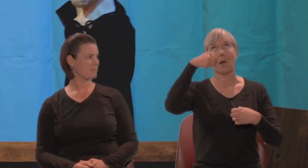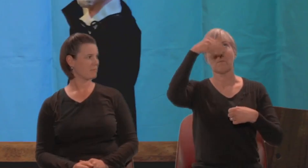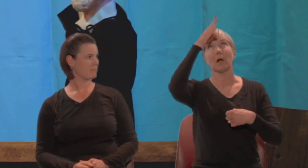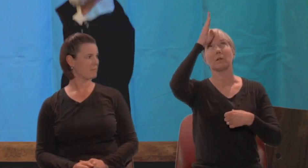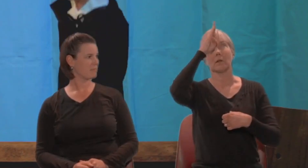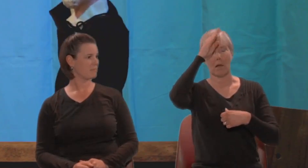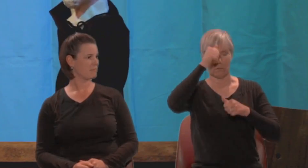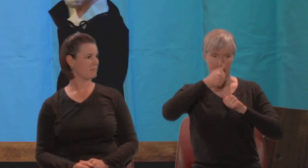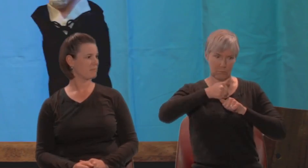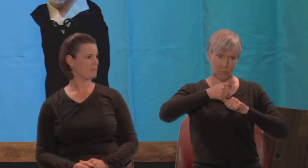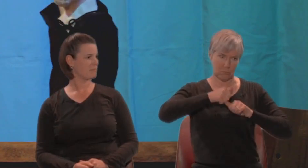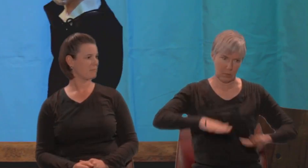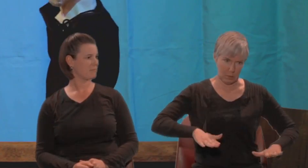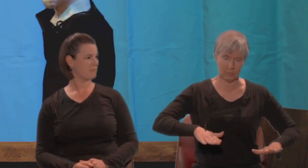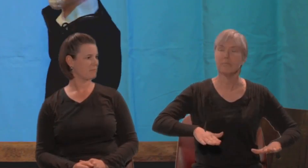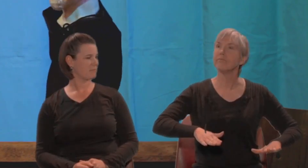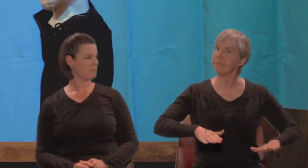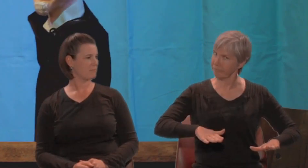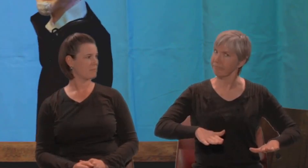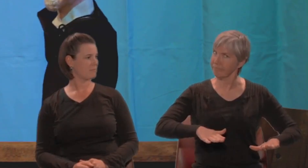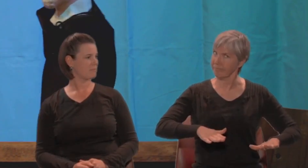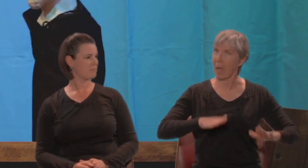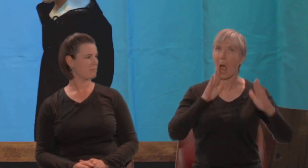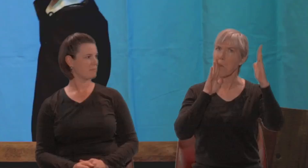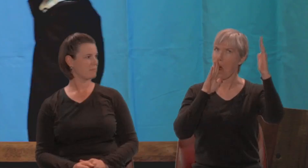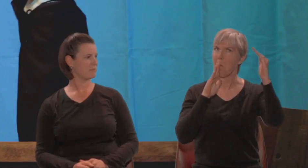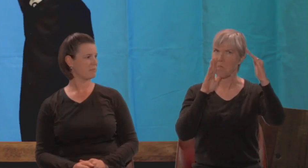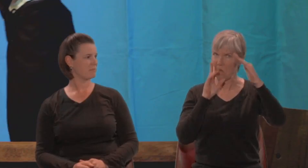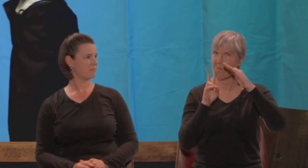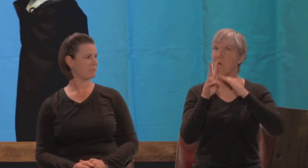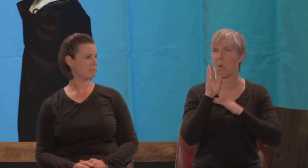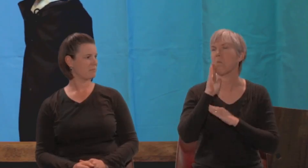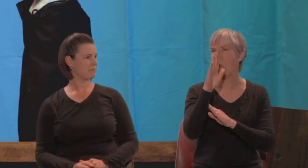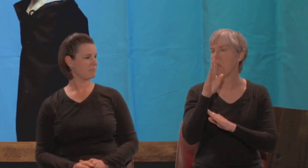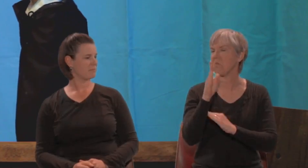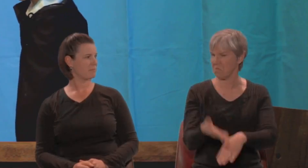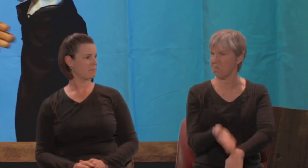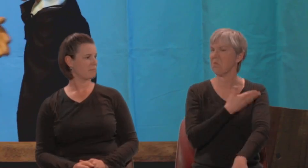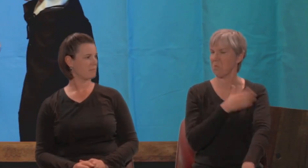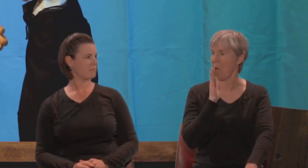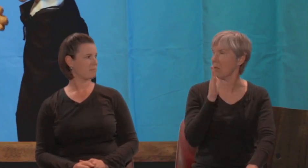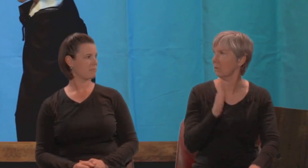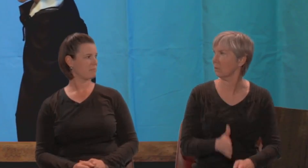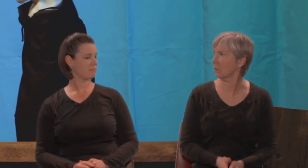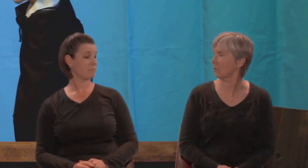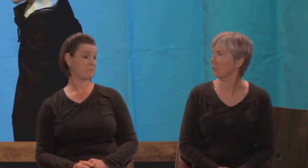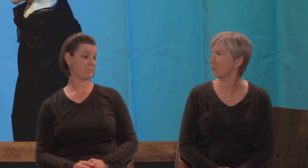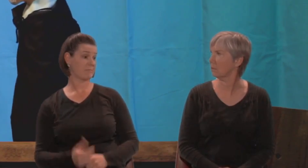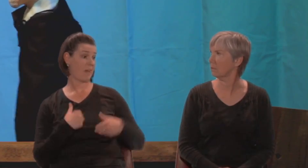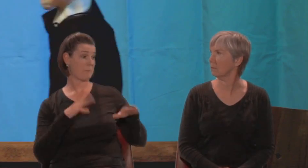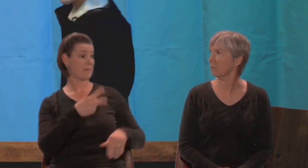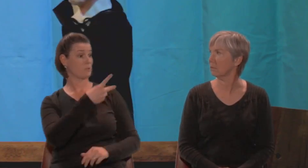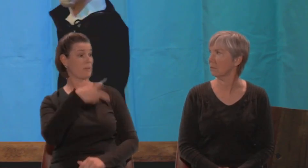of Providence, I am optimistic that she's a-going to pull through. Well, I'll wager 2.5